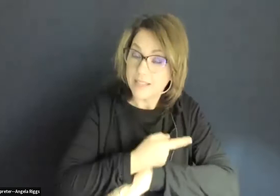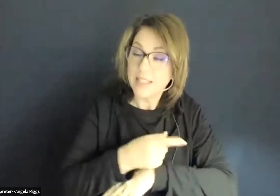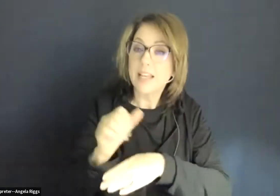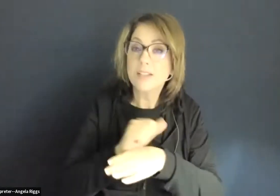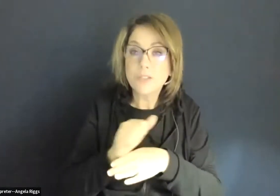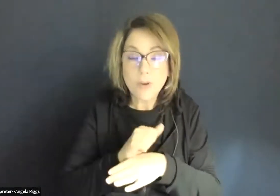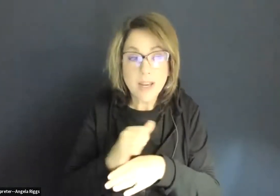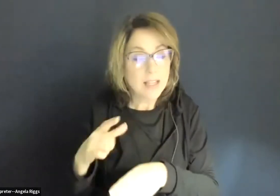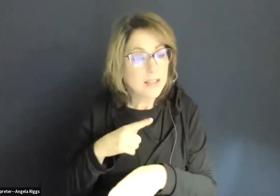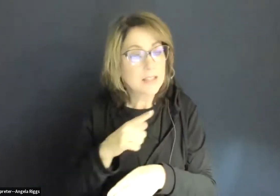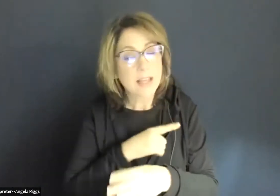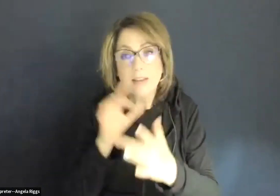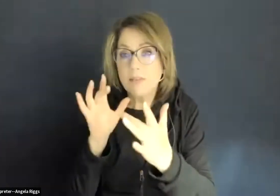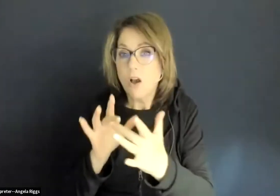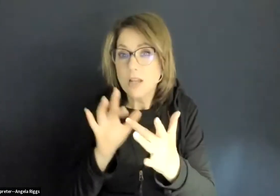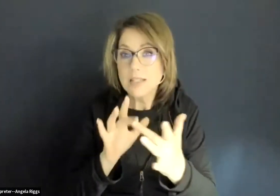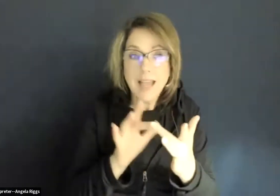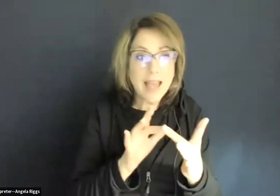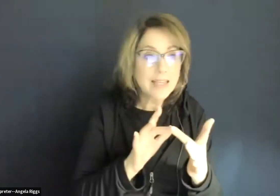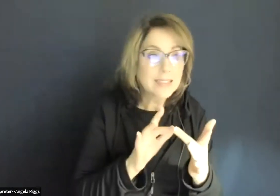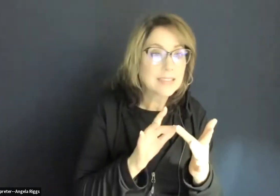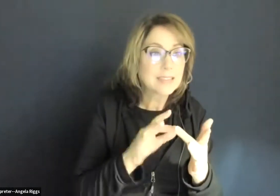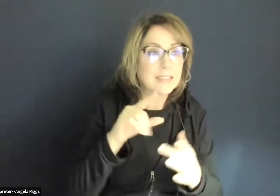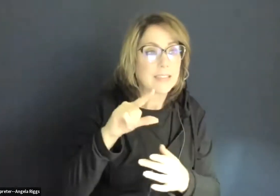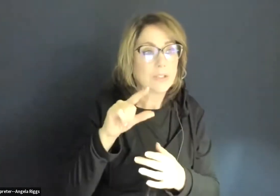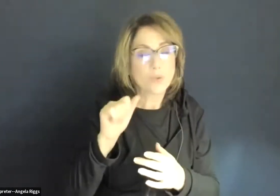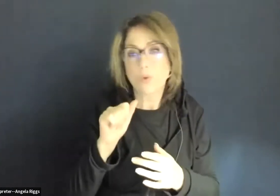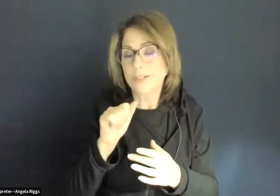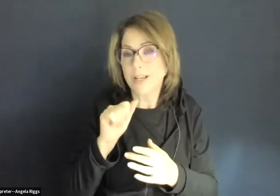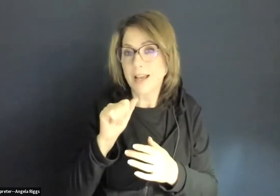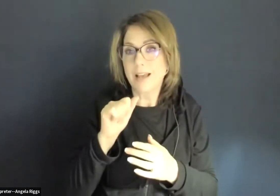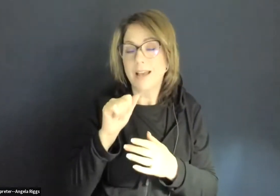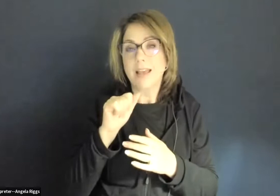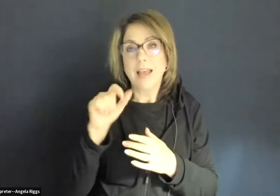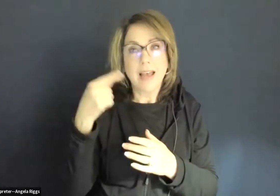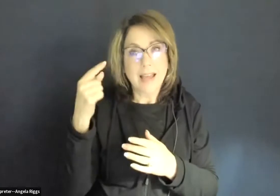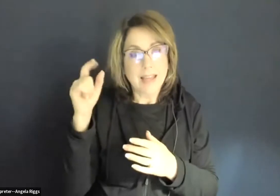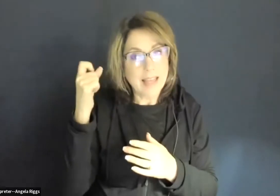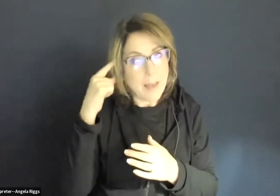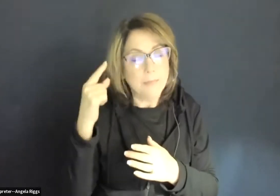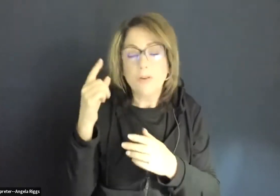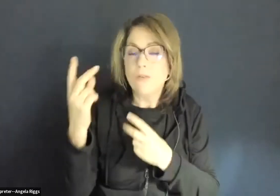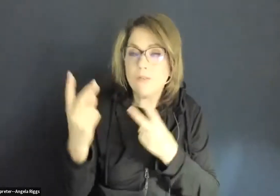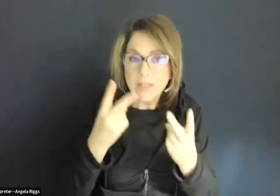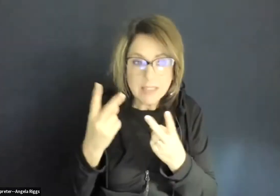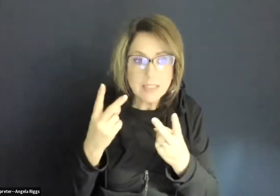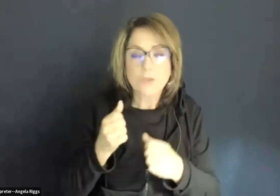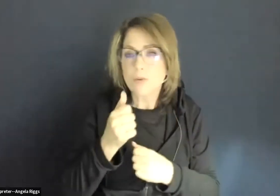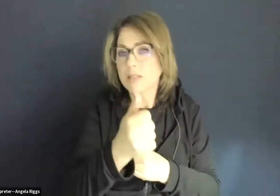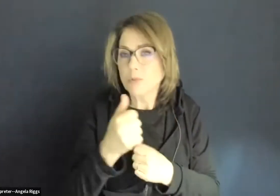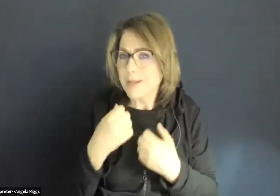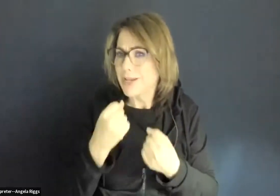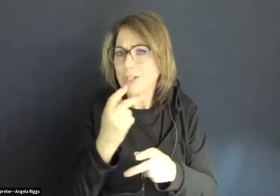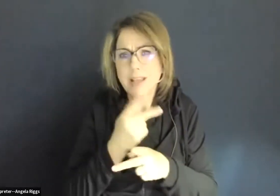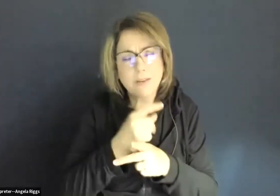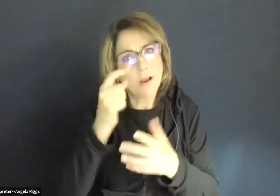legislative contacts and Georgia Capitol visits about housing, education, transportation, healthcare. All